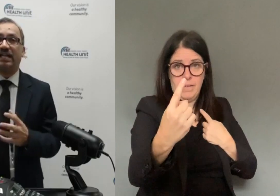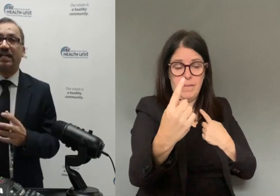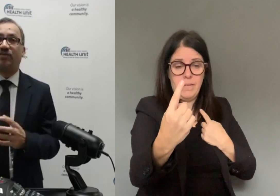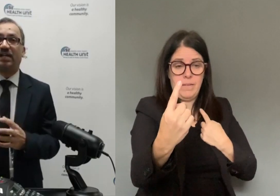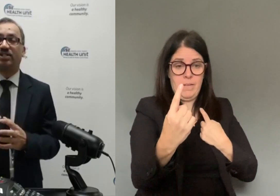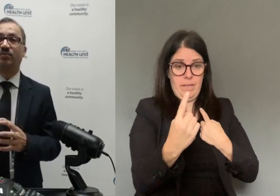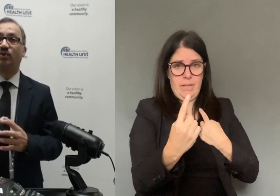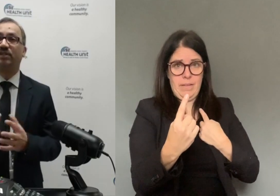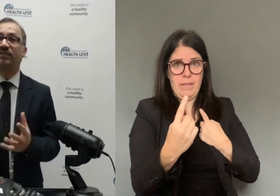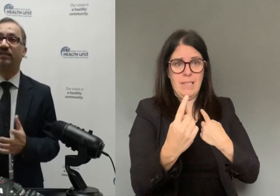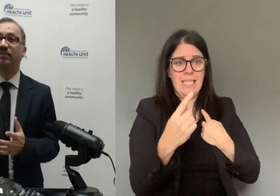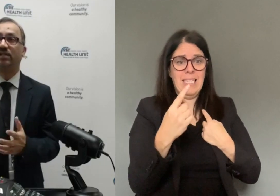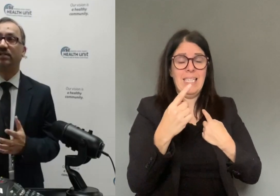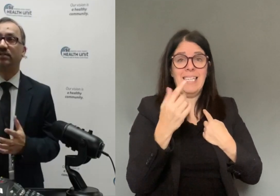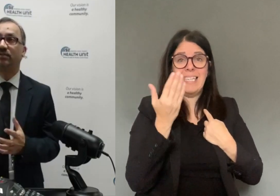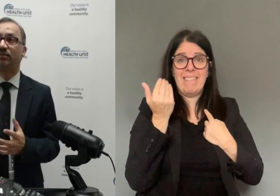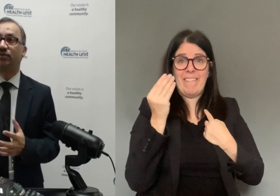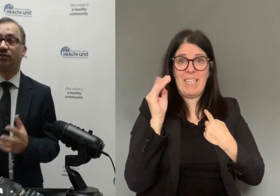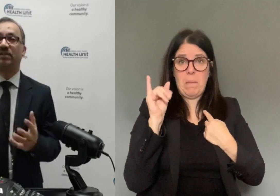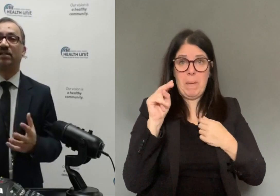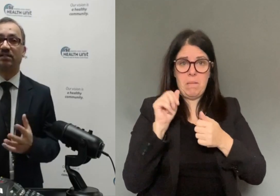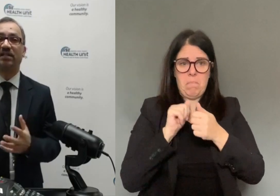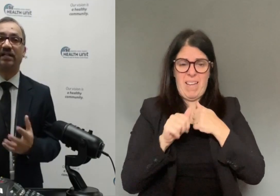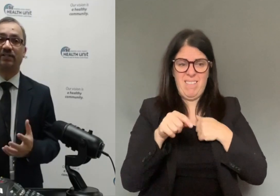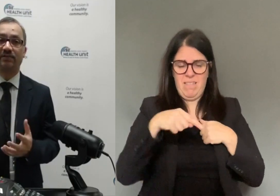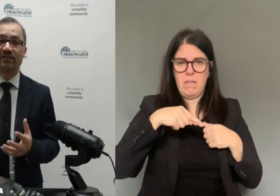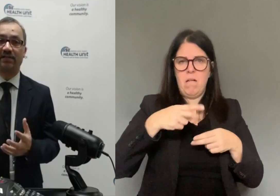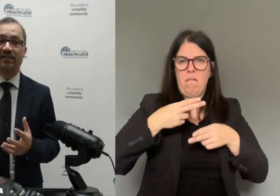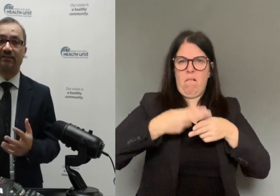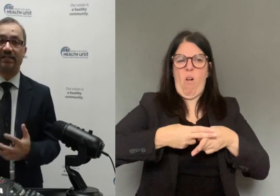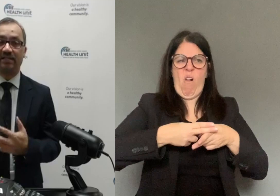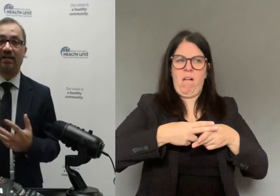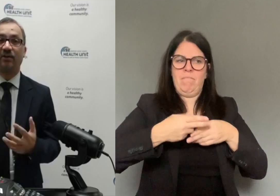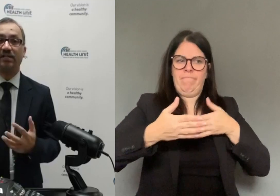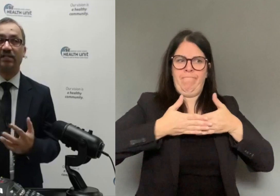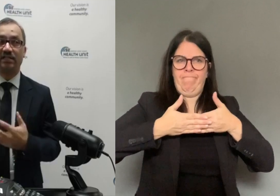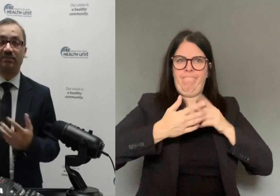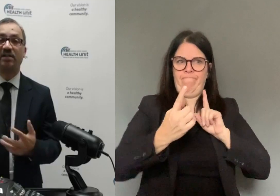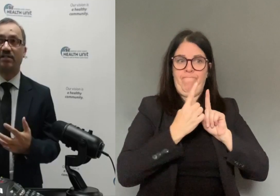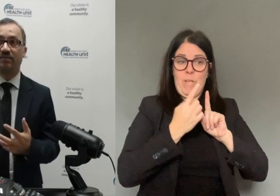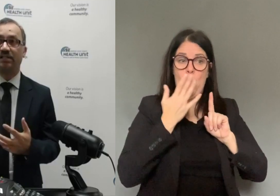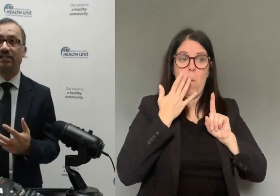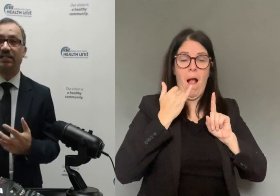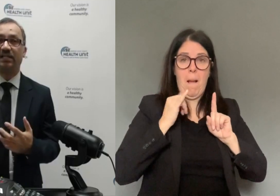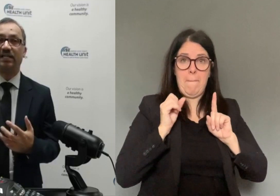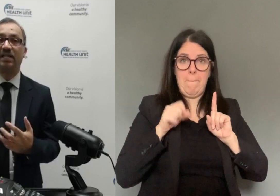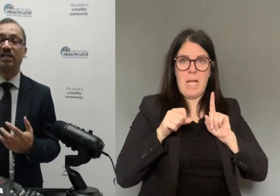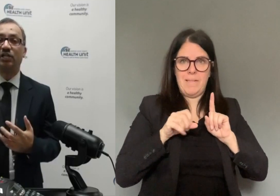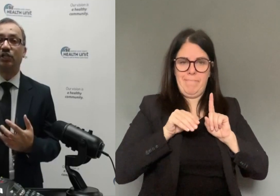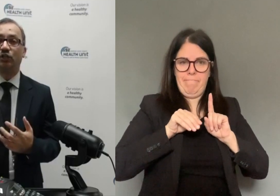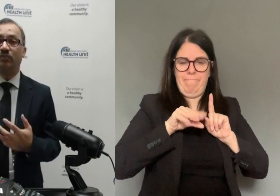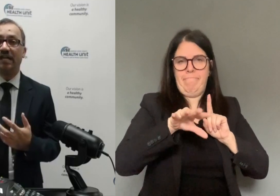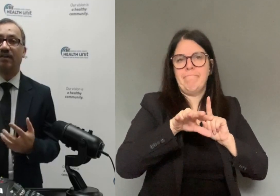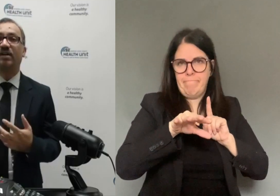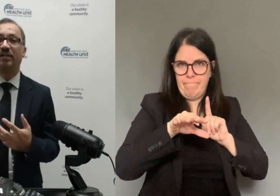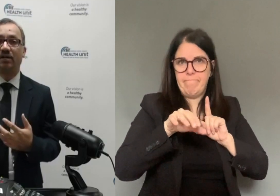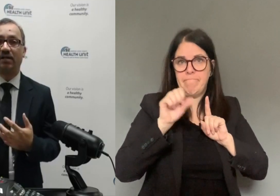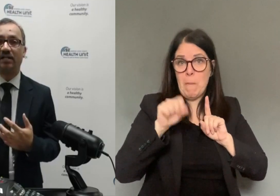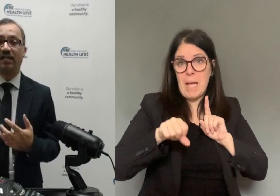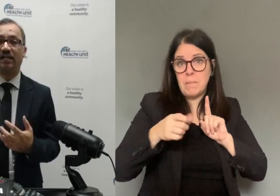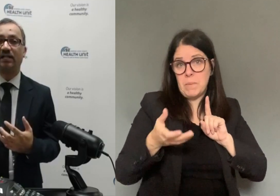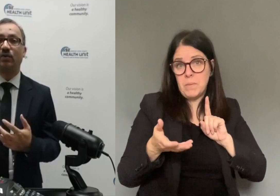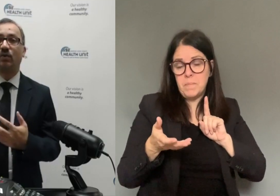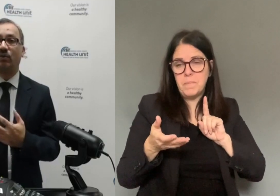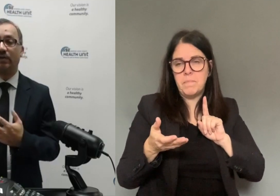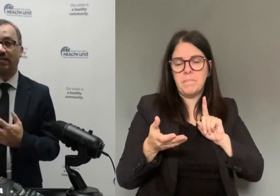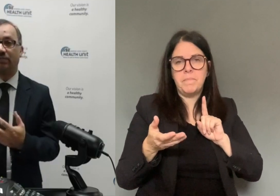any interaction more than 15 minutes should be considered as close contact, because now there's this possibility that you may have come in